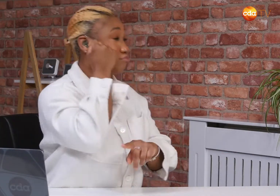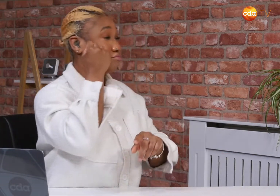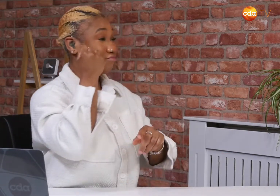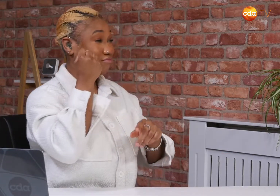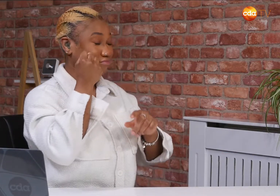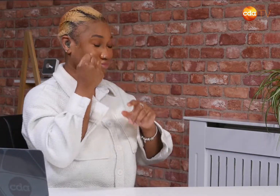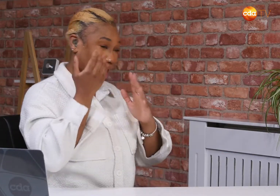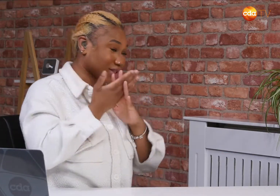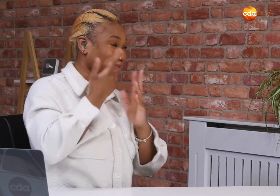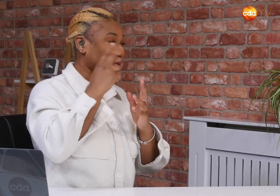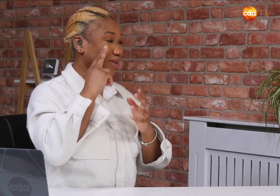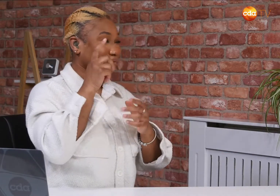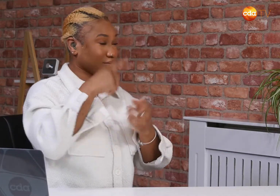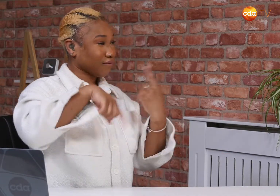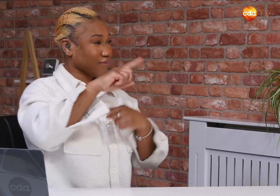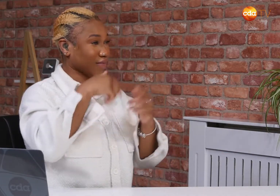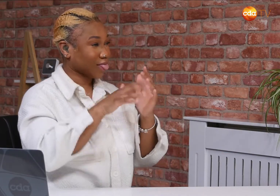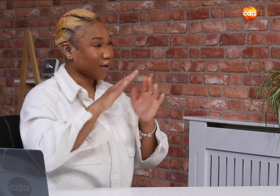your